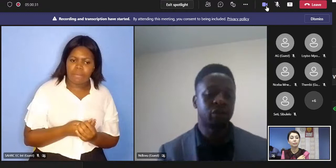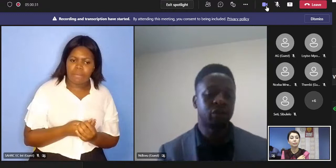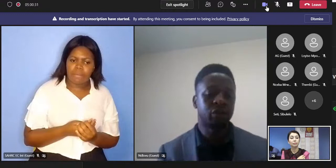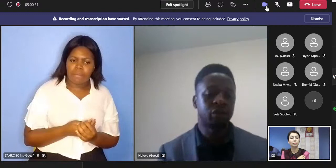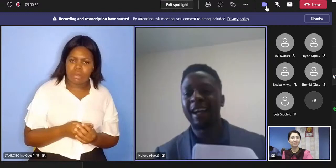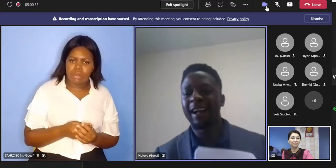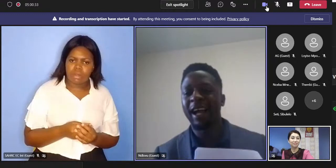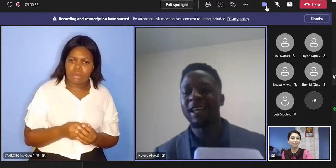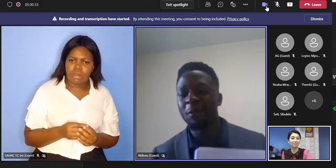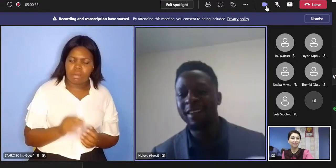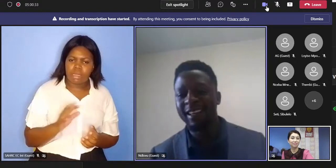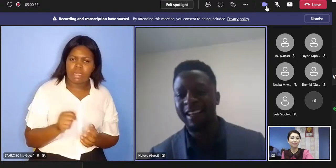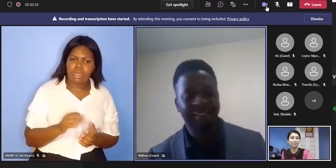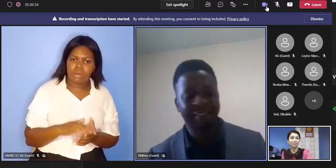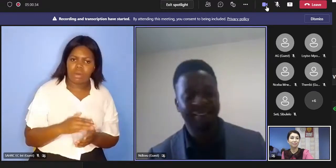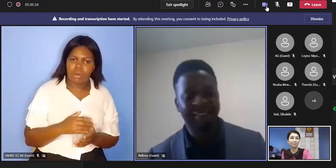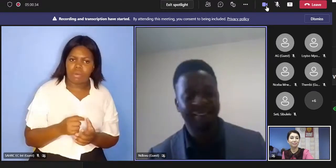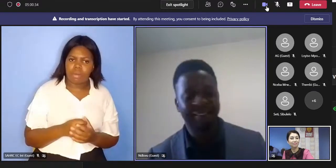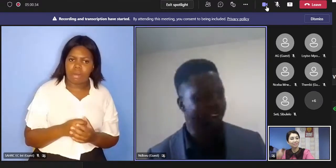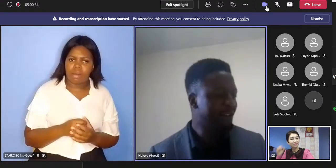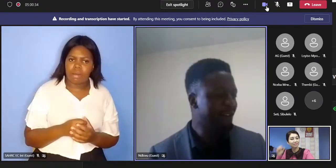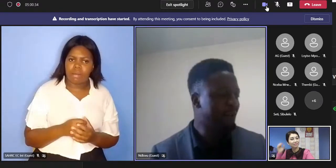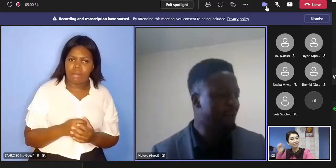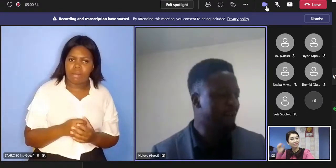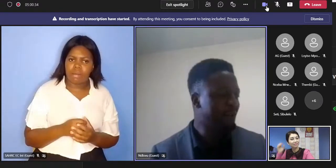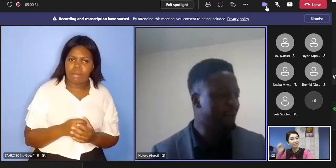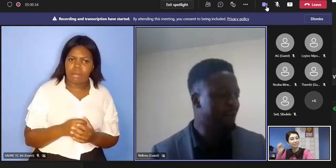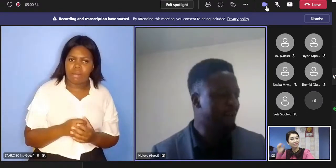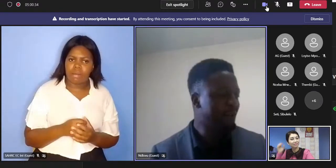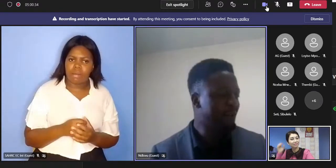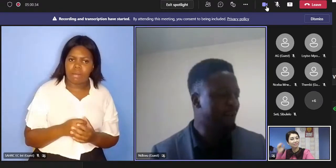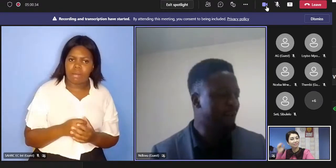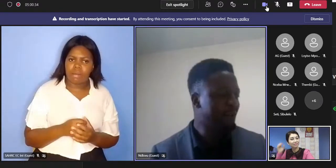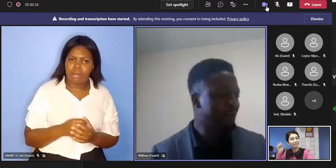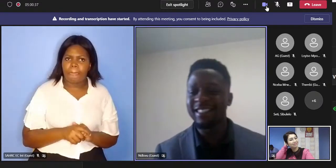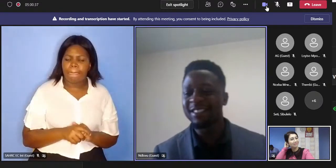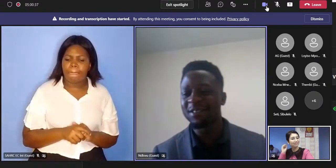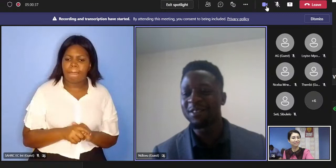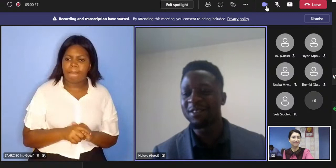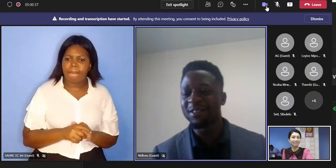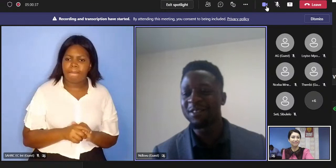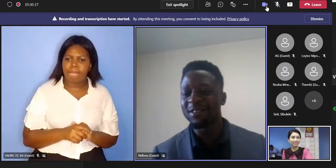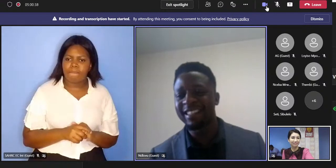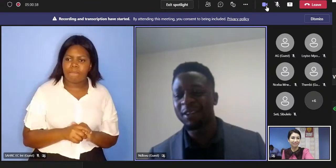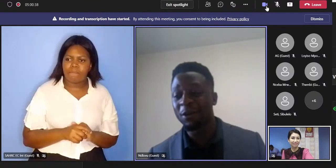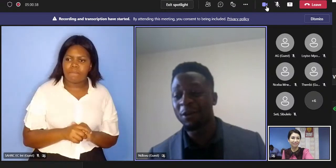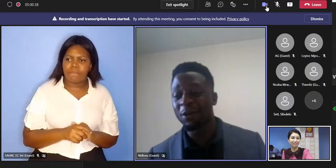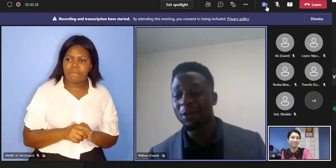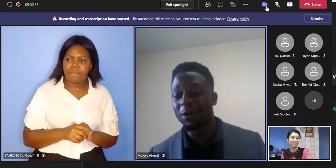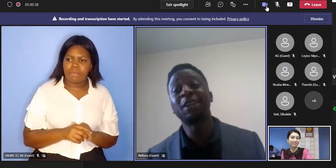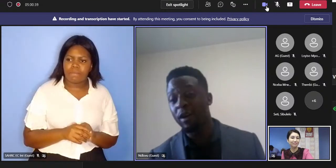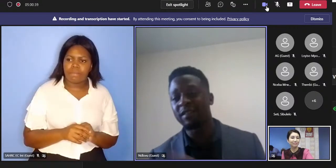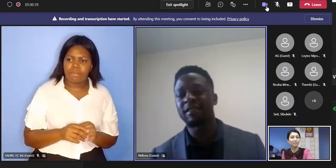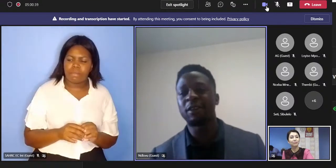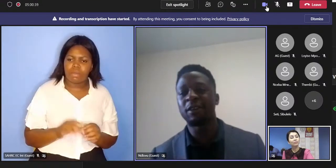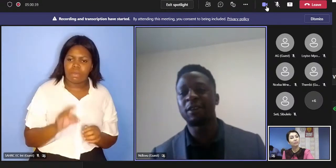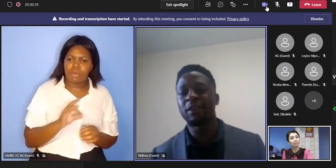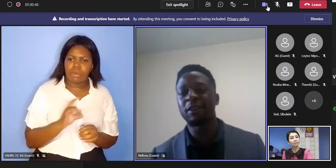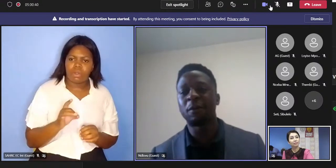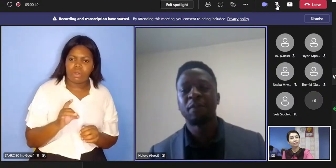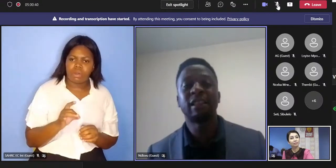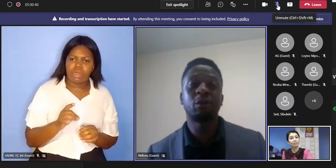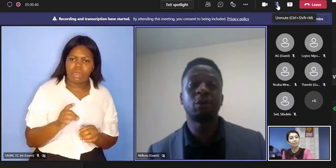So I knew that I'm opening a sort of gateway for question in that regard. But it would be a worst case